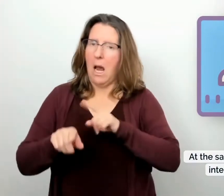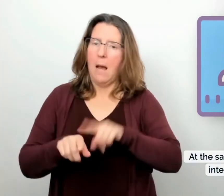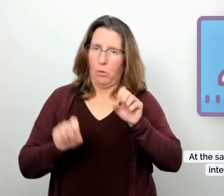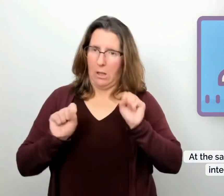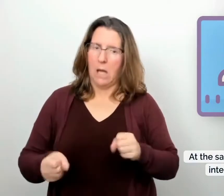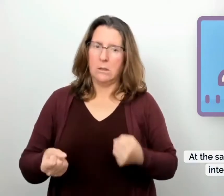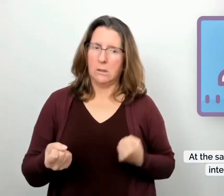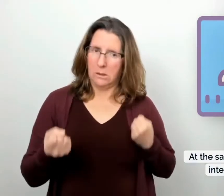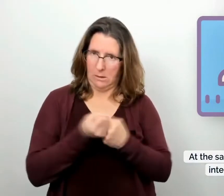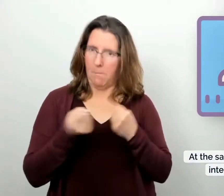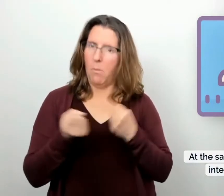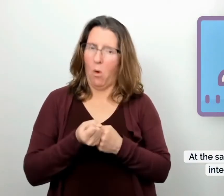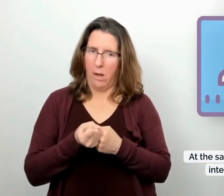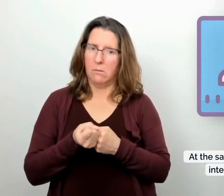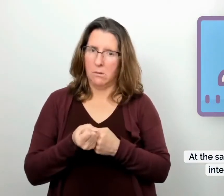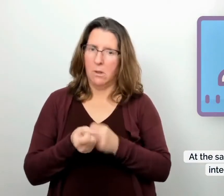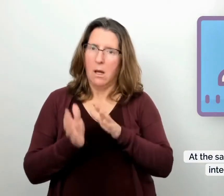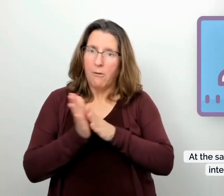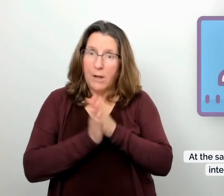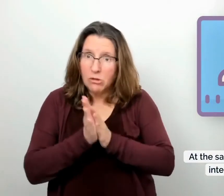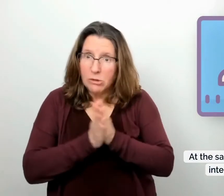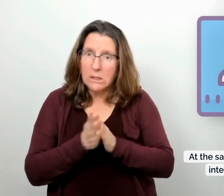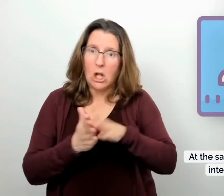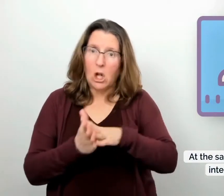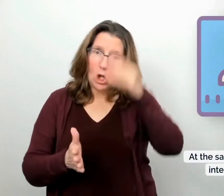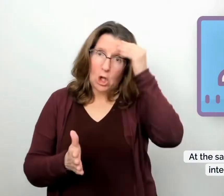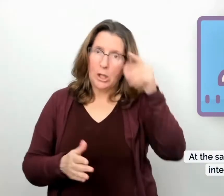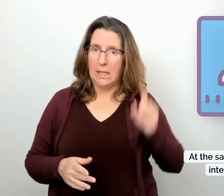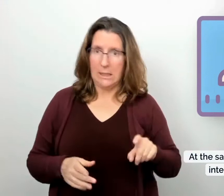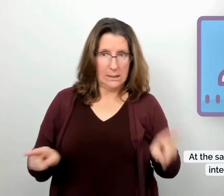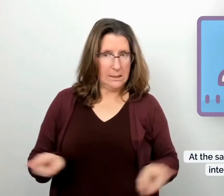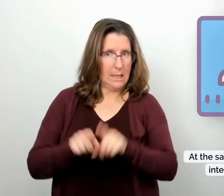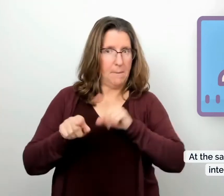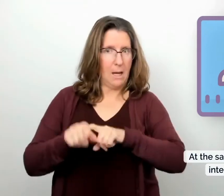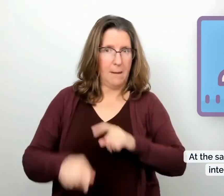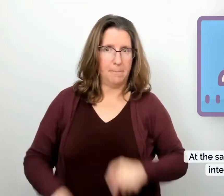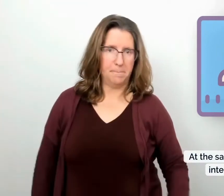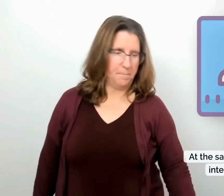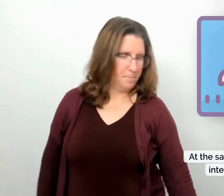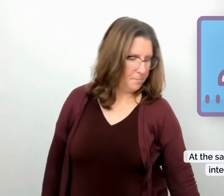At the same time, you are encouraging their interests and addressing their learning needs.